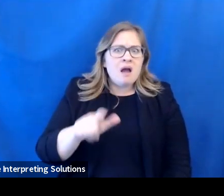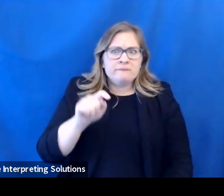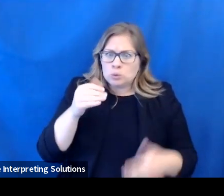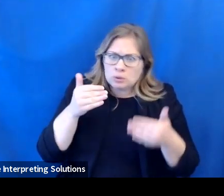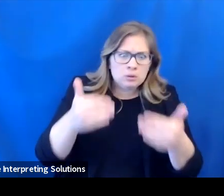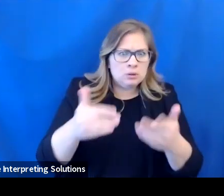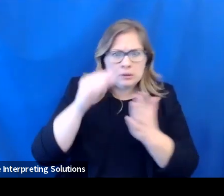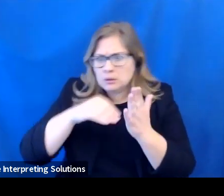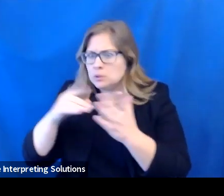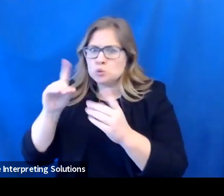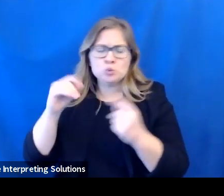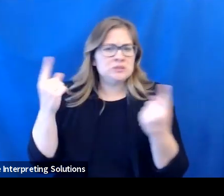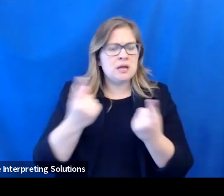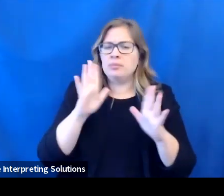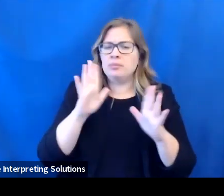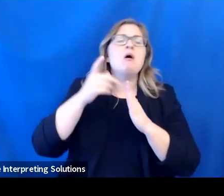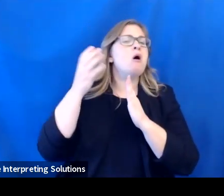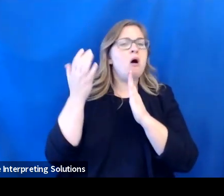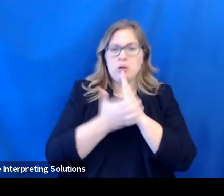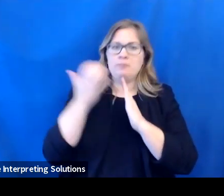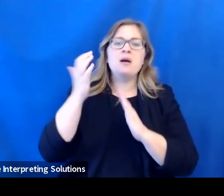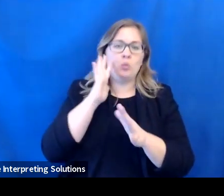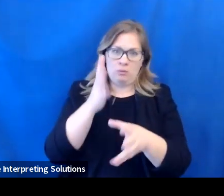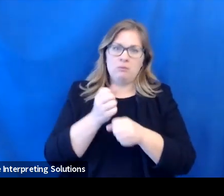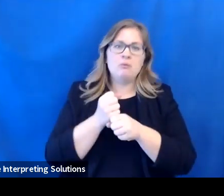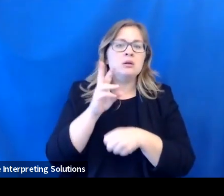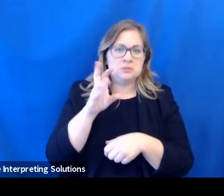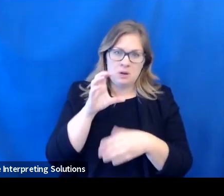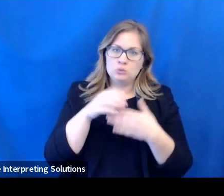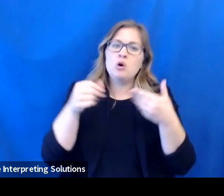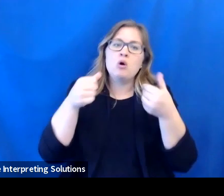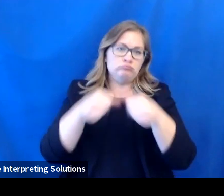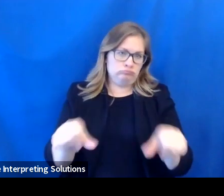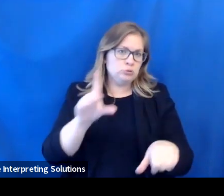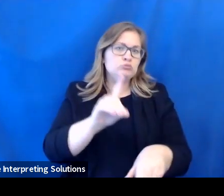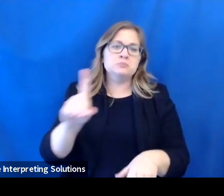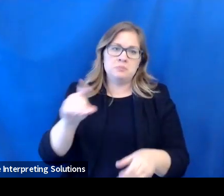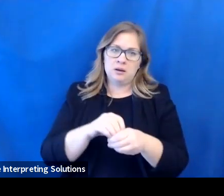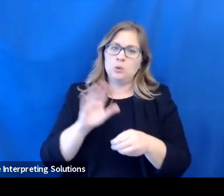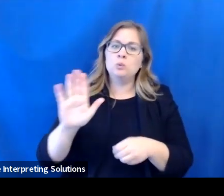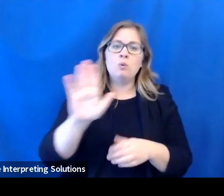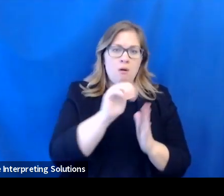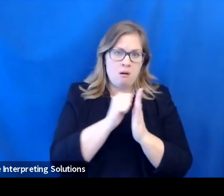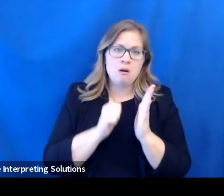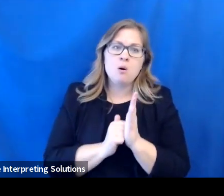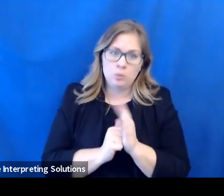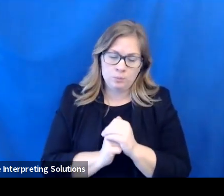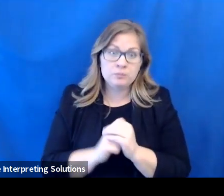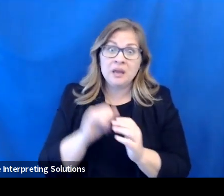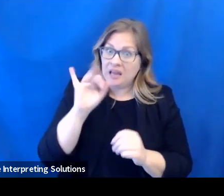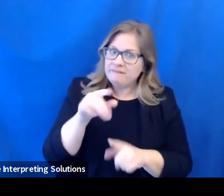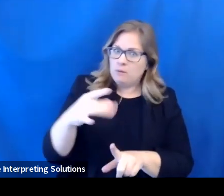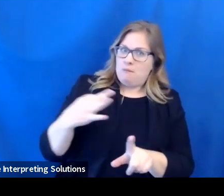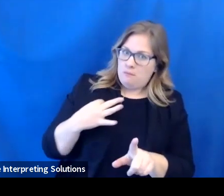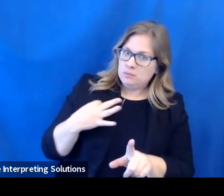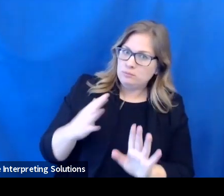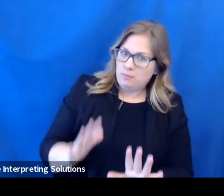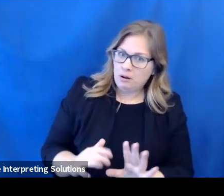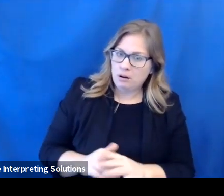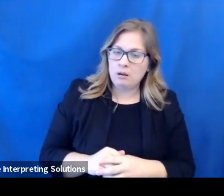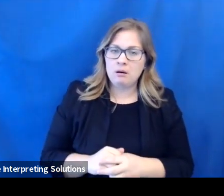add that $600 payment to you for every week that you're eligible, and we will backdate it to everyone who is eligible beginning the week of